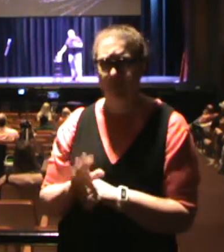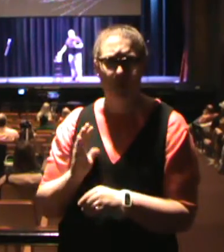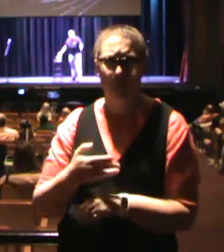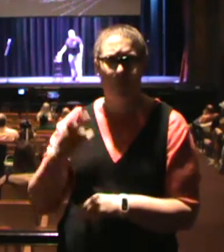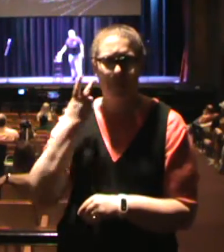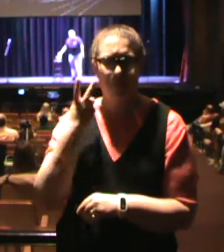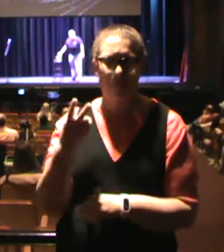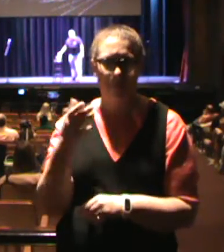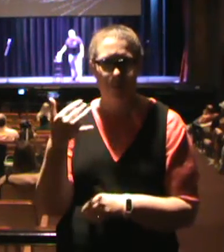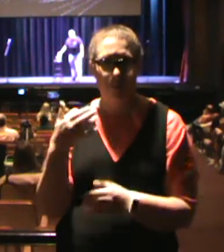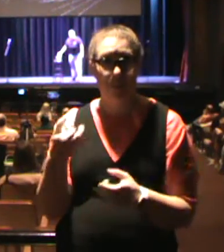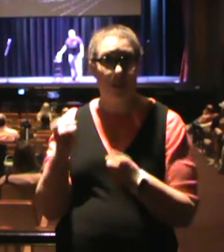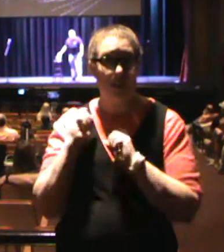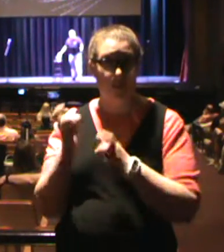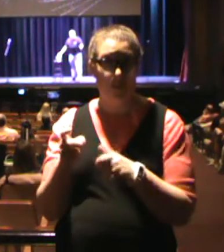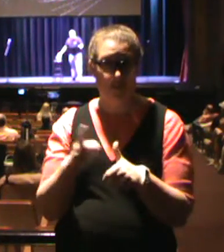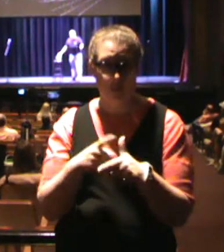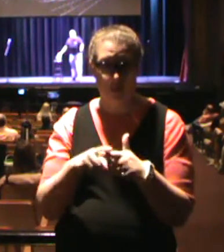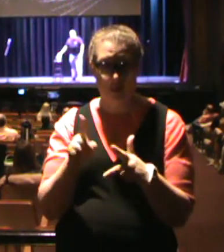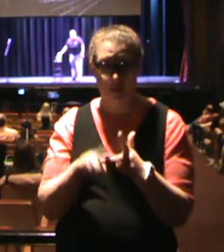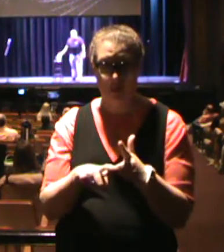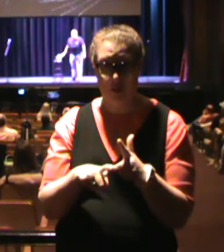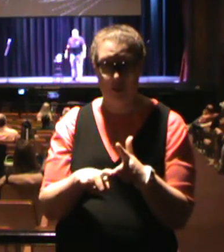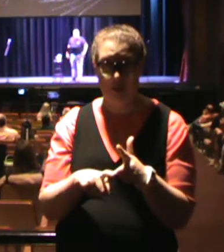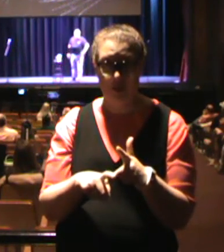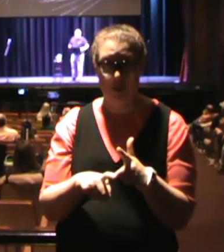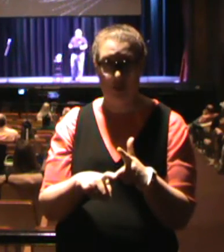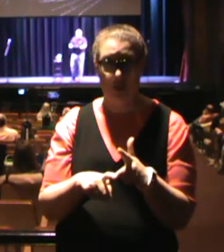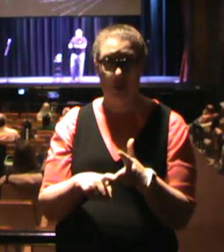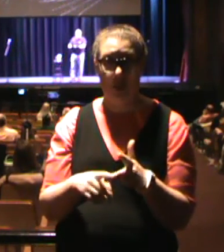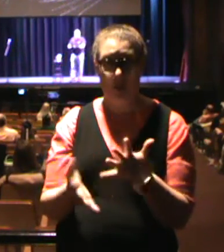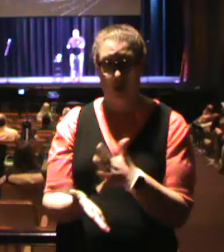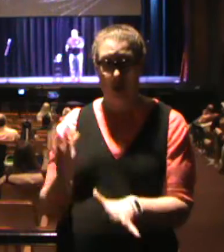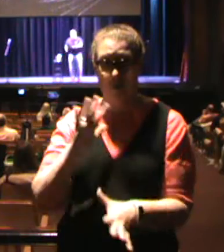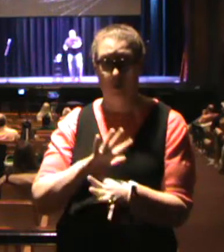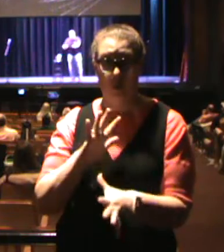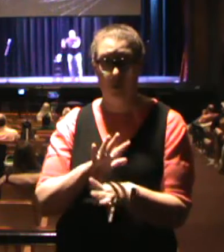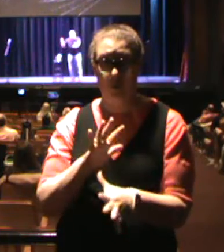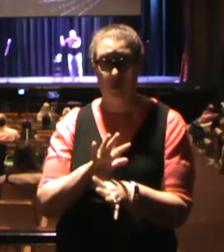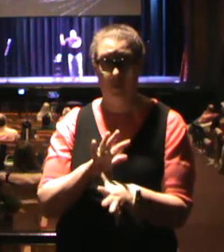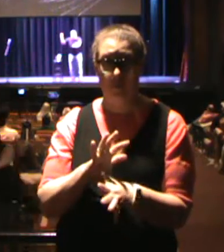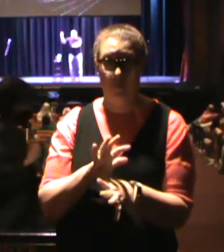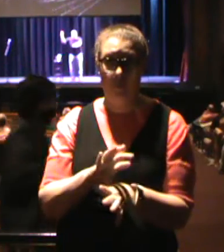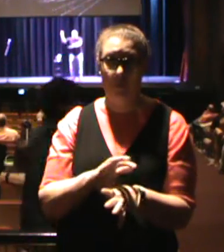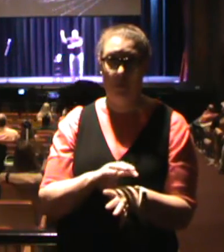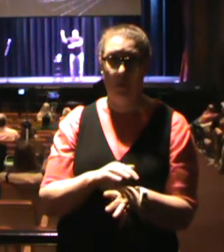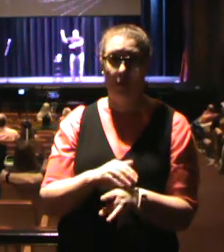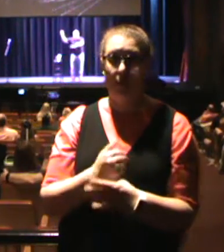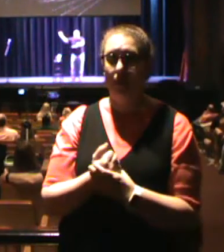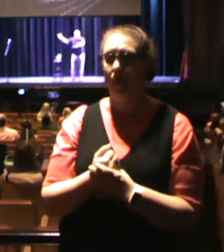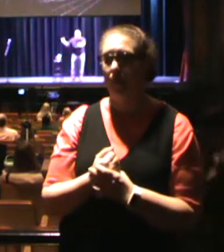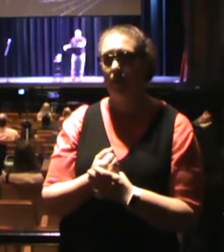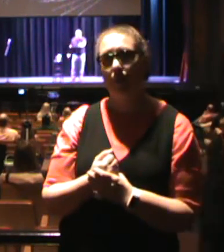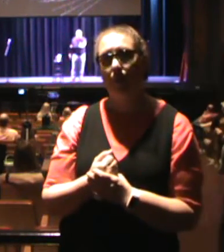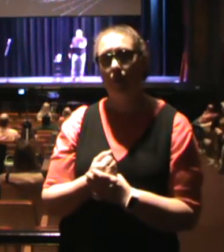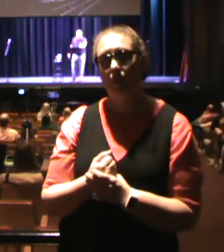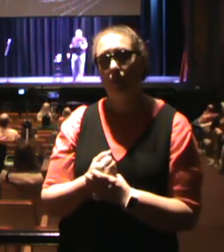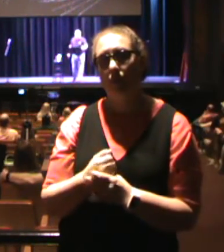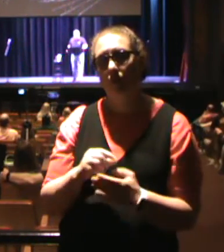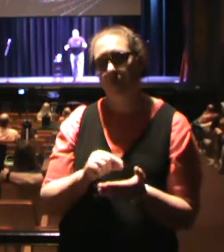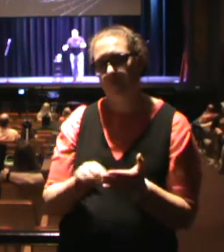then we also see priorities. Verses 15 through 25. Talks about the Sabbath. Upholding the Sabbath was a sign of religious